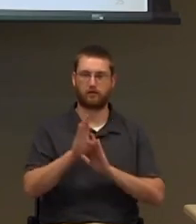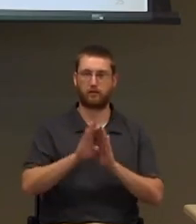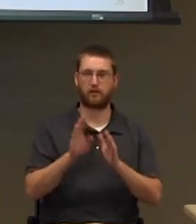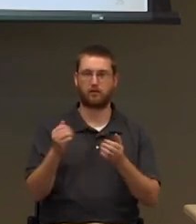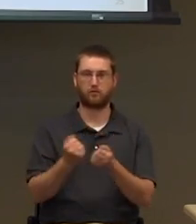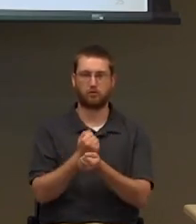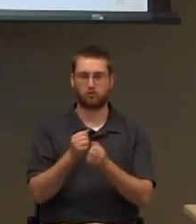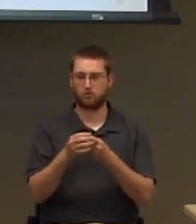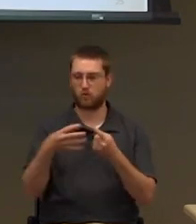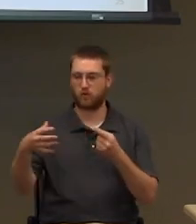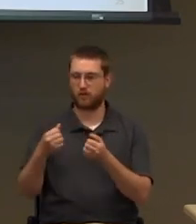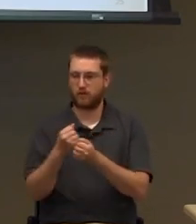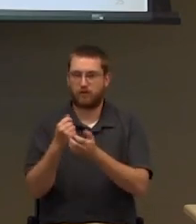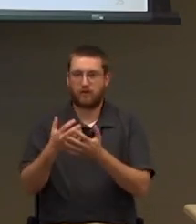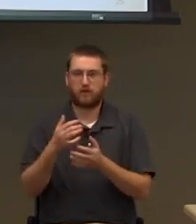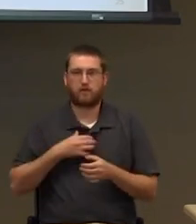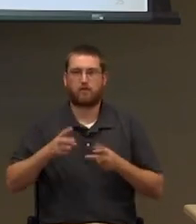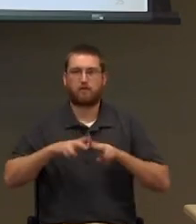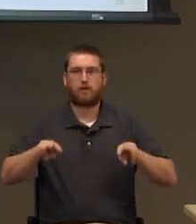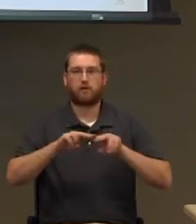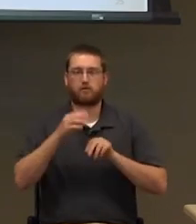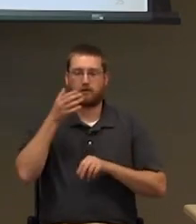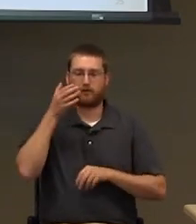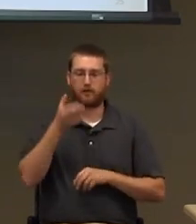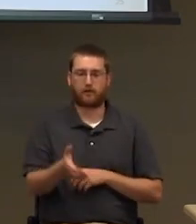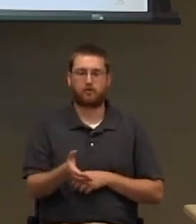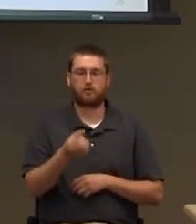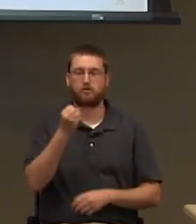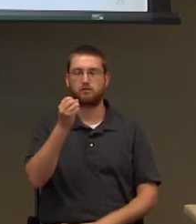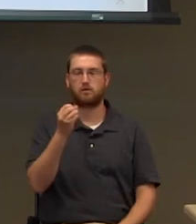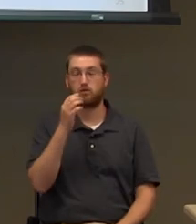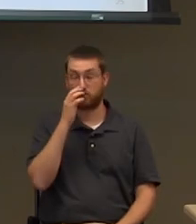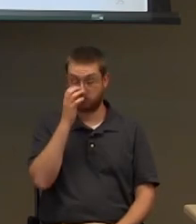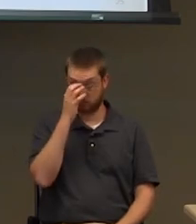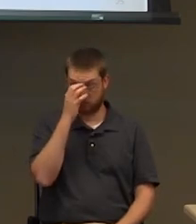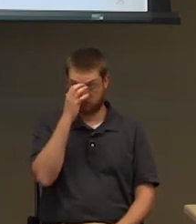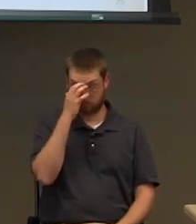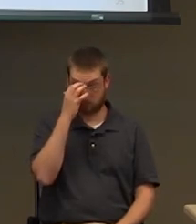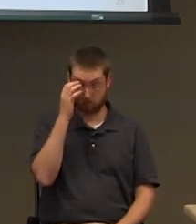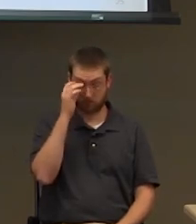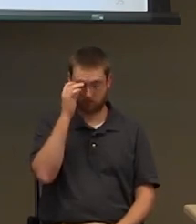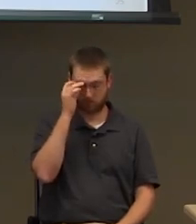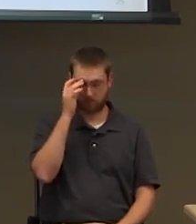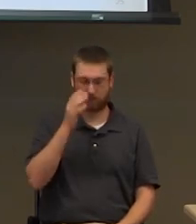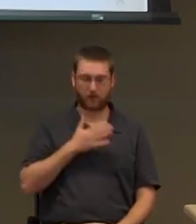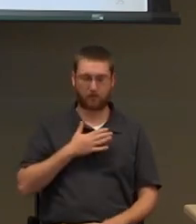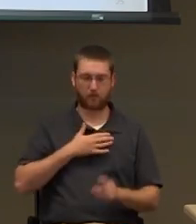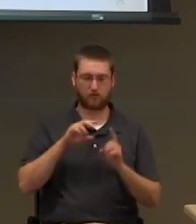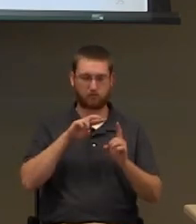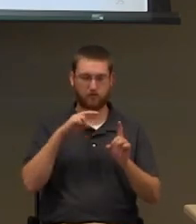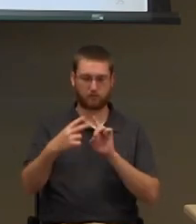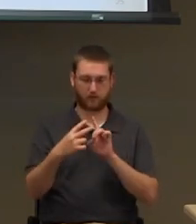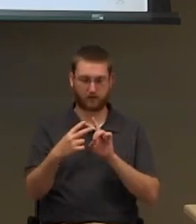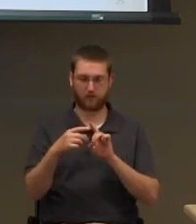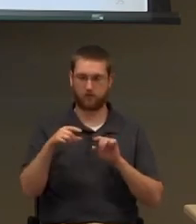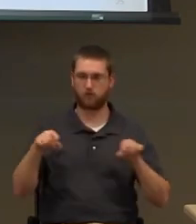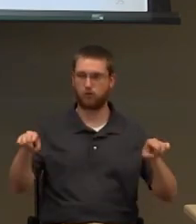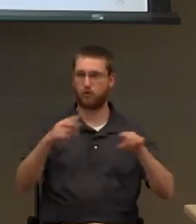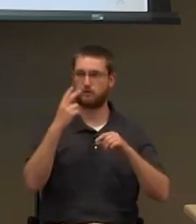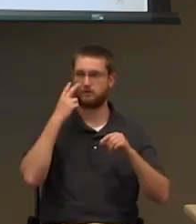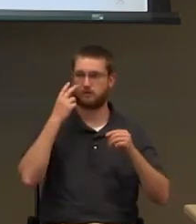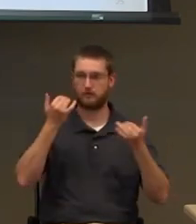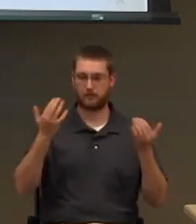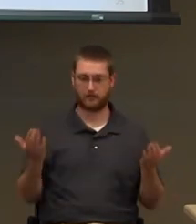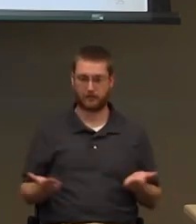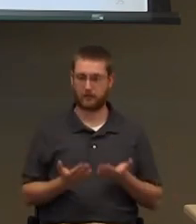And that's where the value is. And so from my perspective is, what you see here is